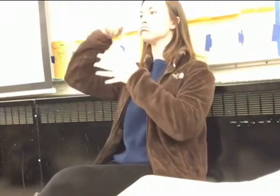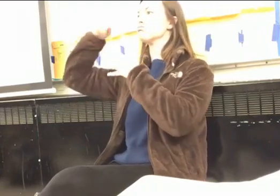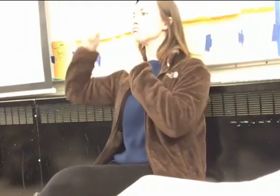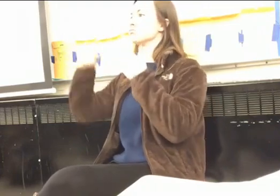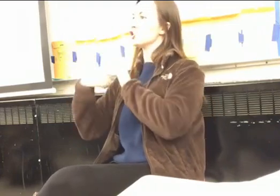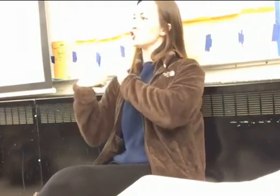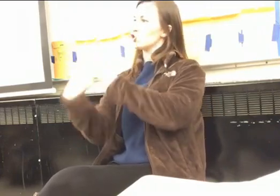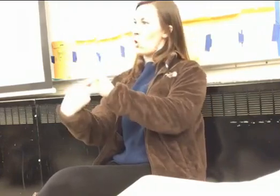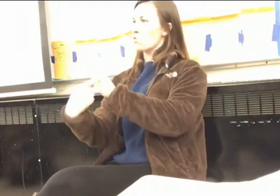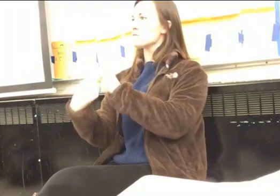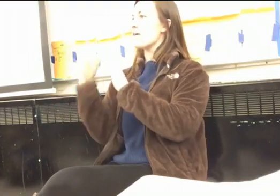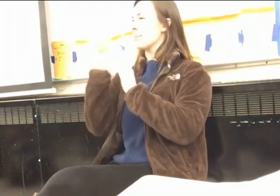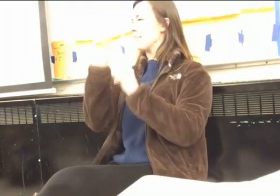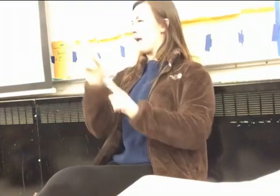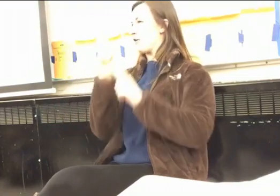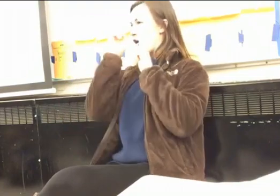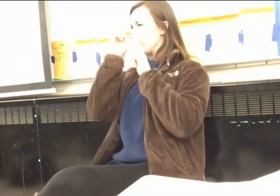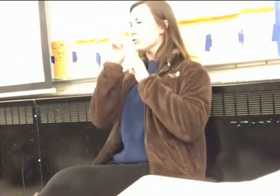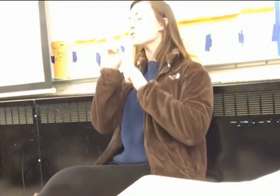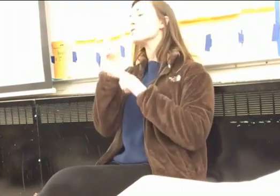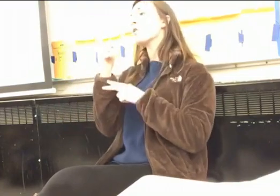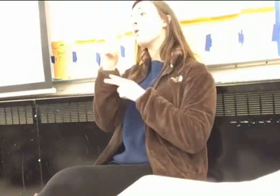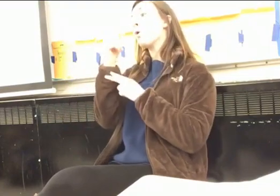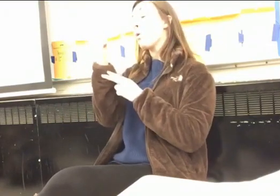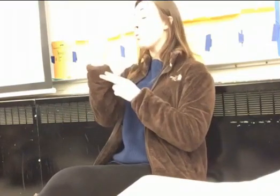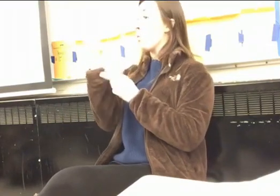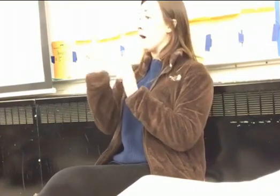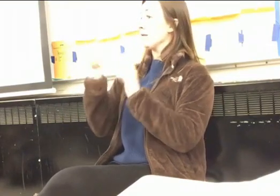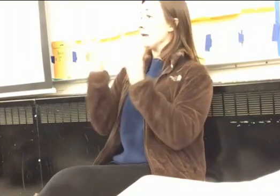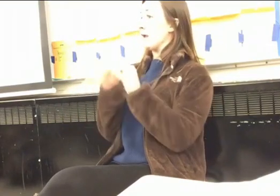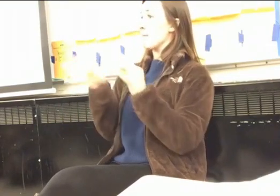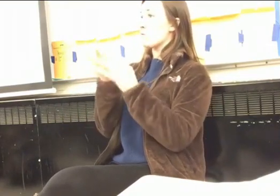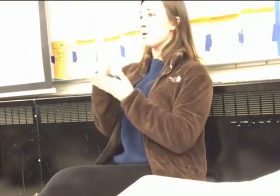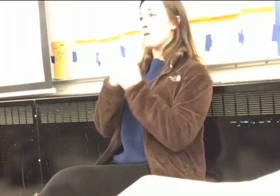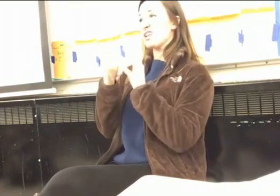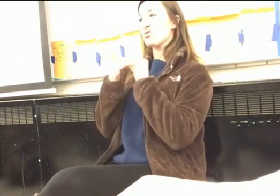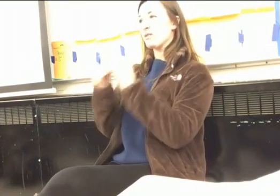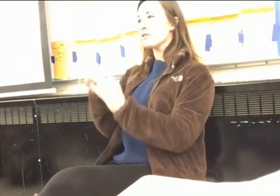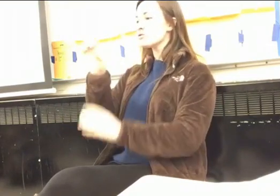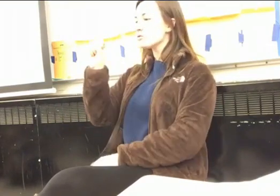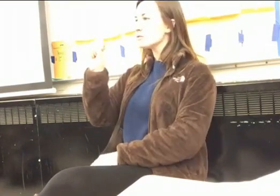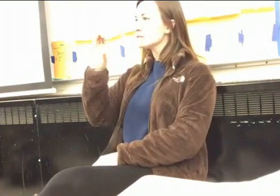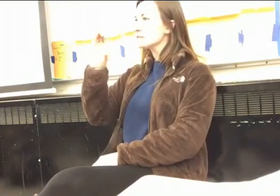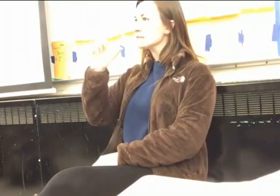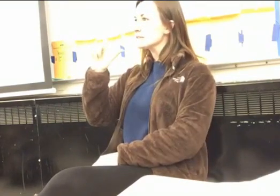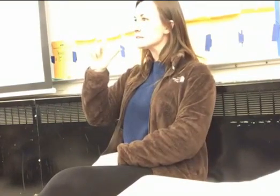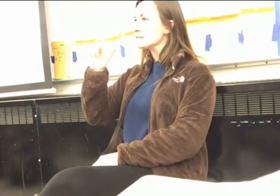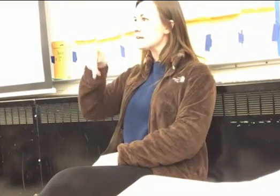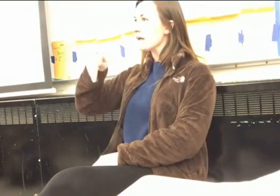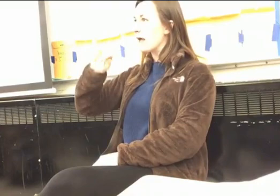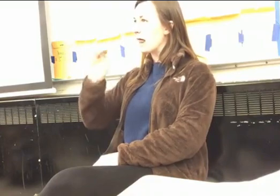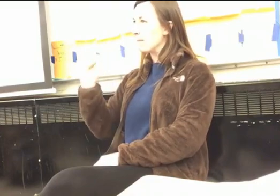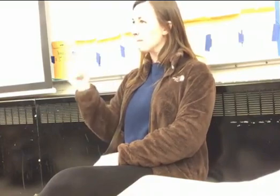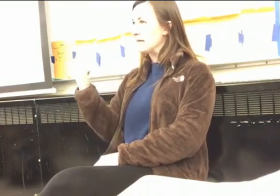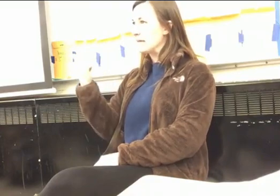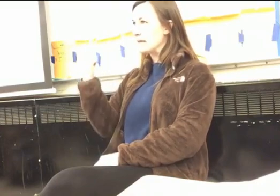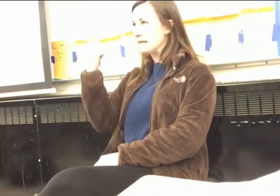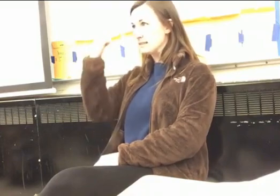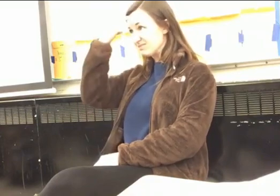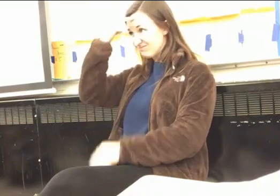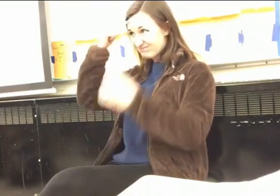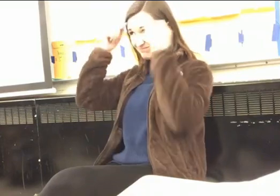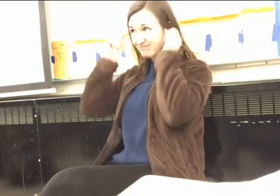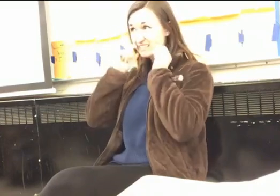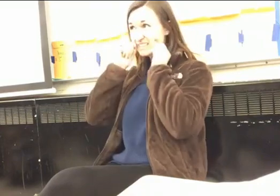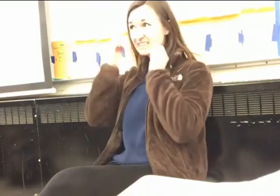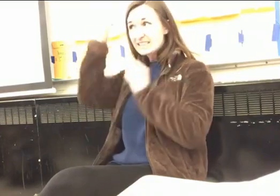which is probably the most famous part of it, but not the biggest, has to do with scalping. The same exact circumstance would happen with scalping, except this time